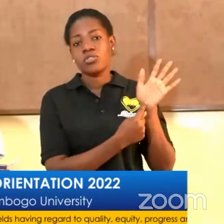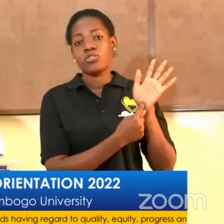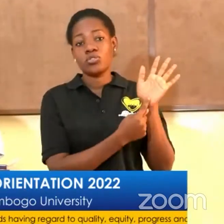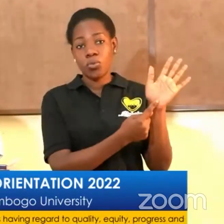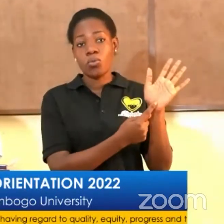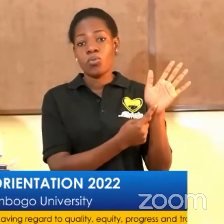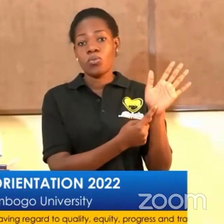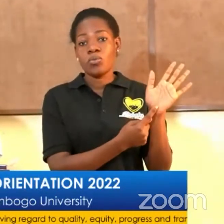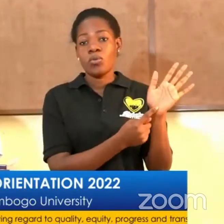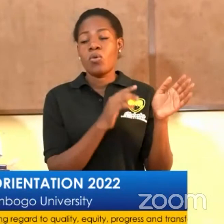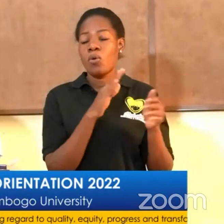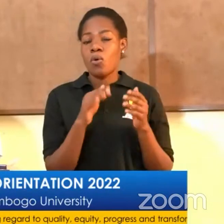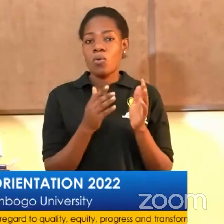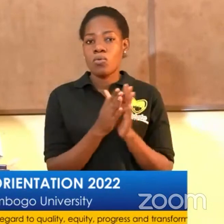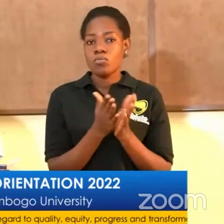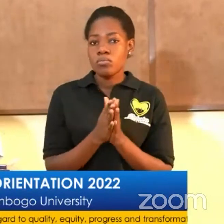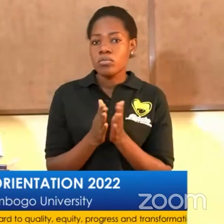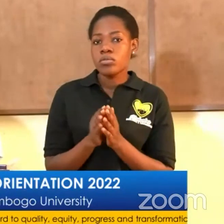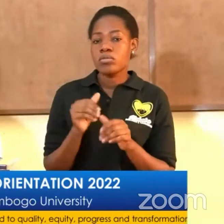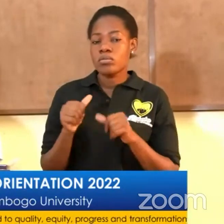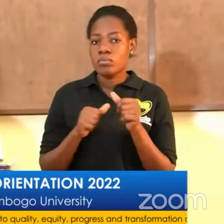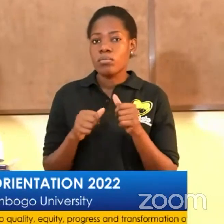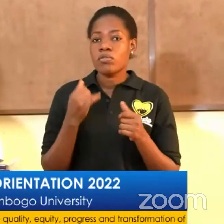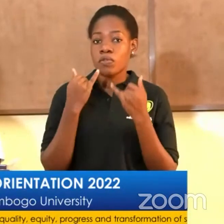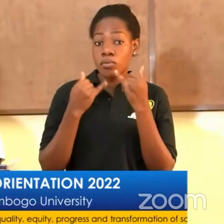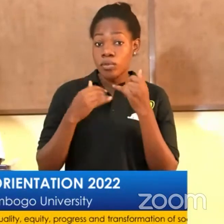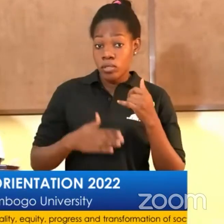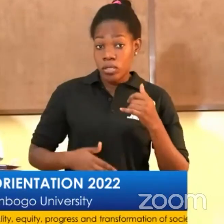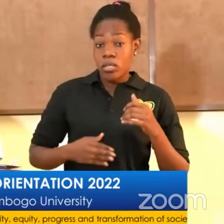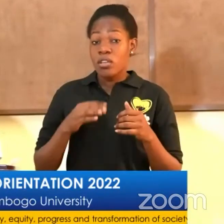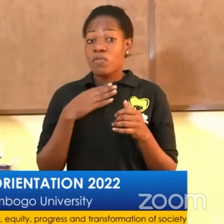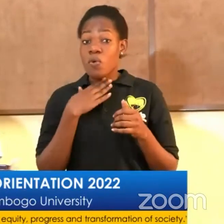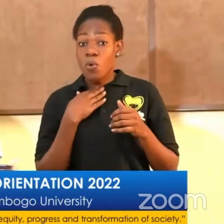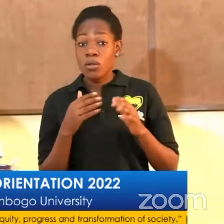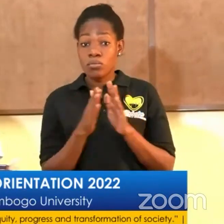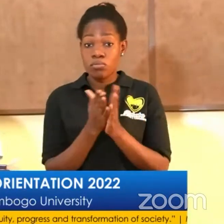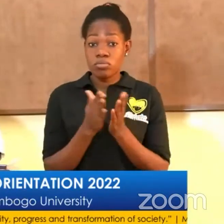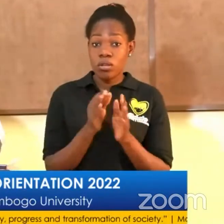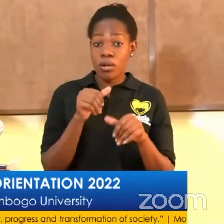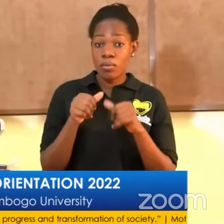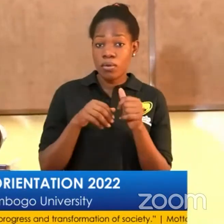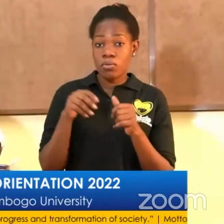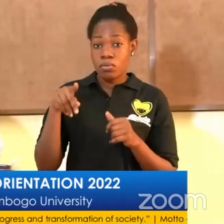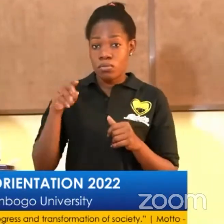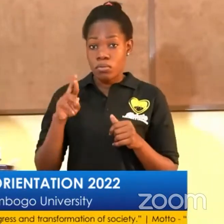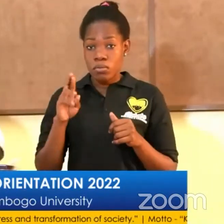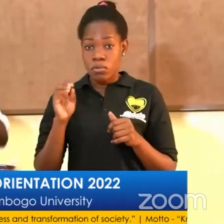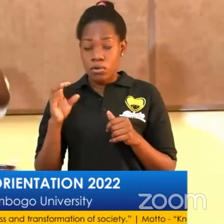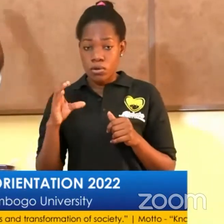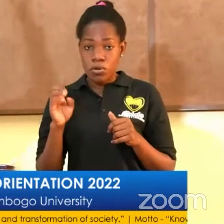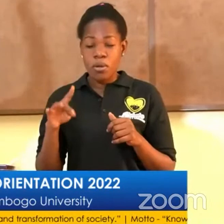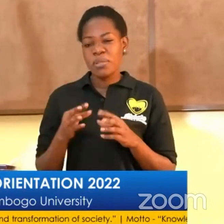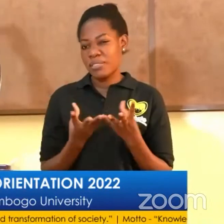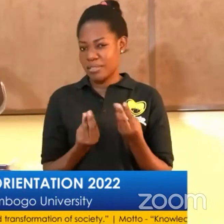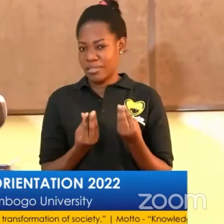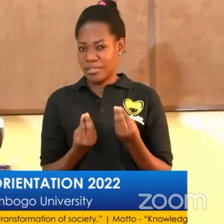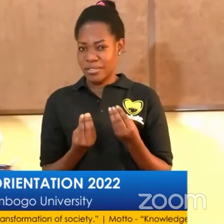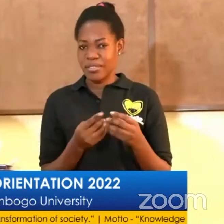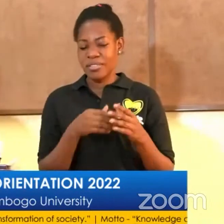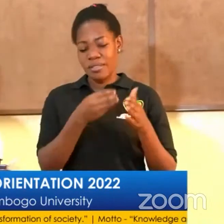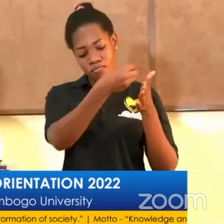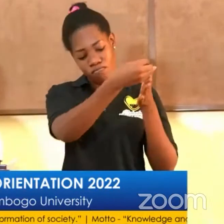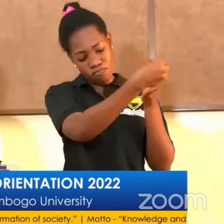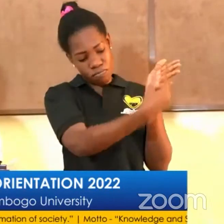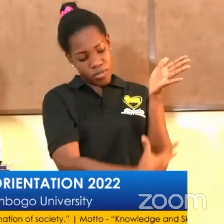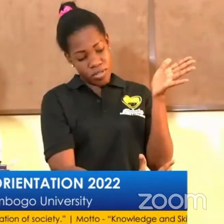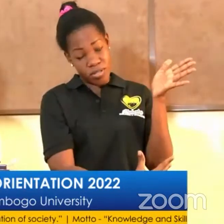on library and information science. You need a book on procurement, you will easily find. So it is a list.